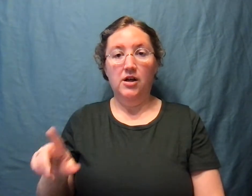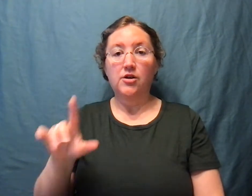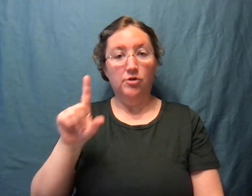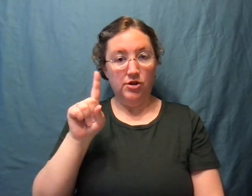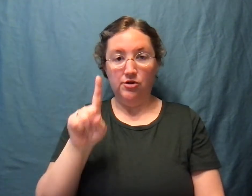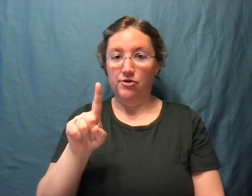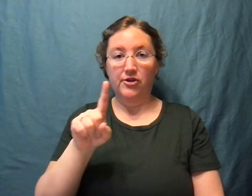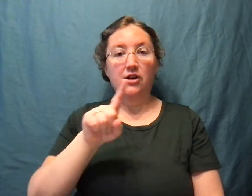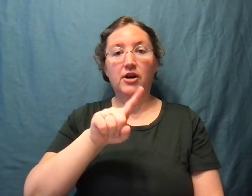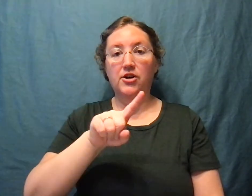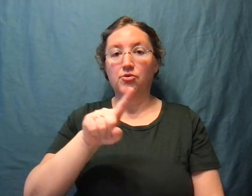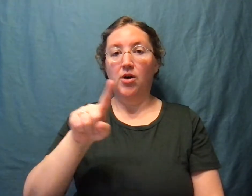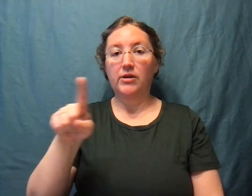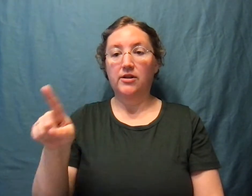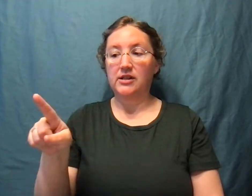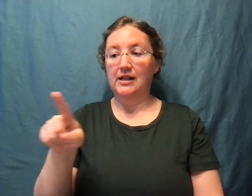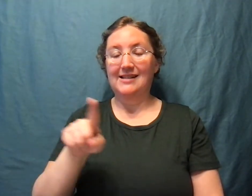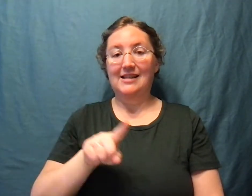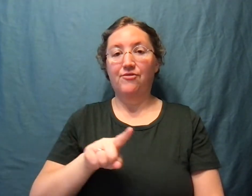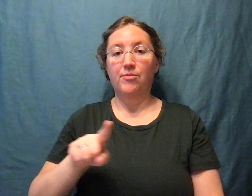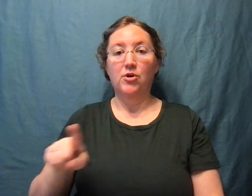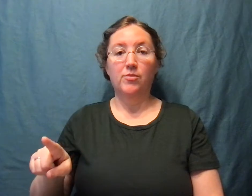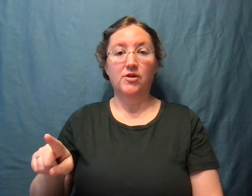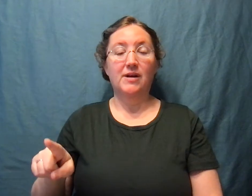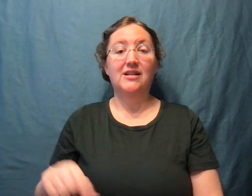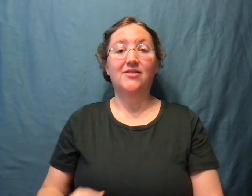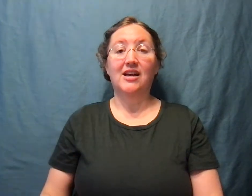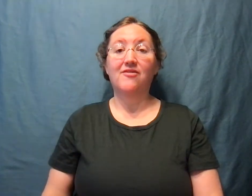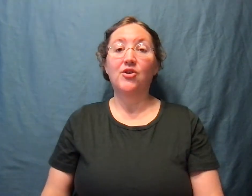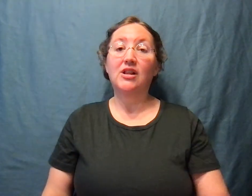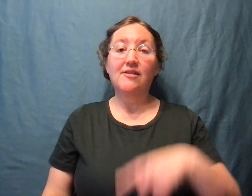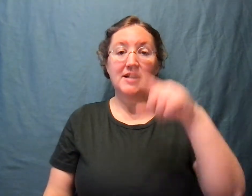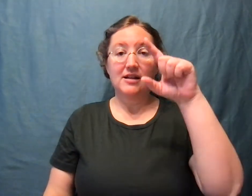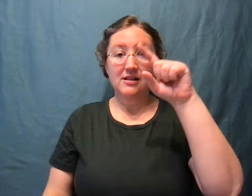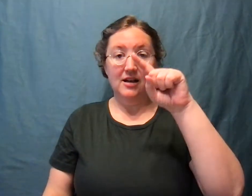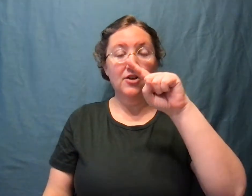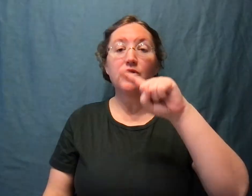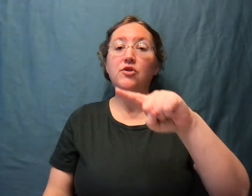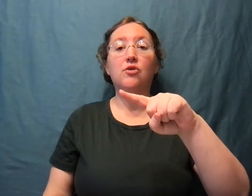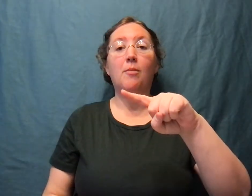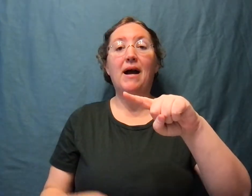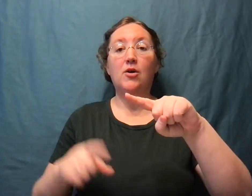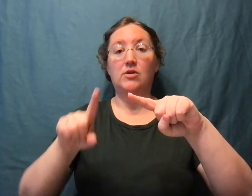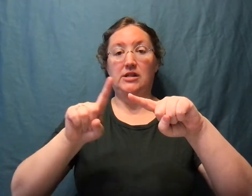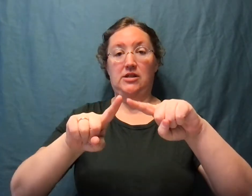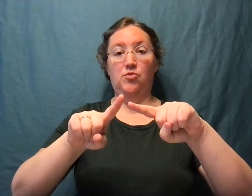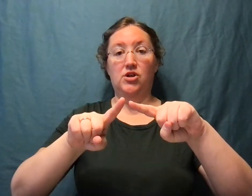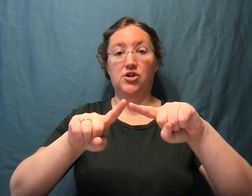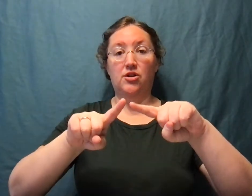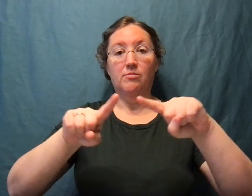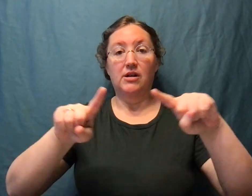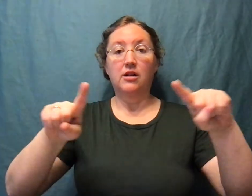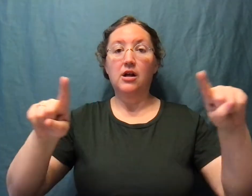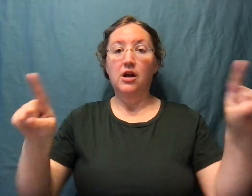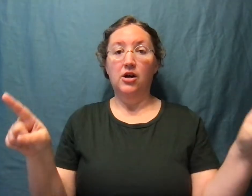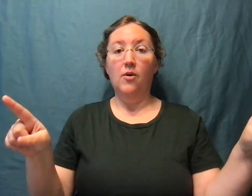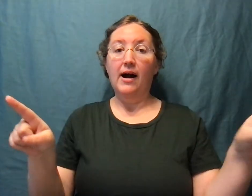You just use your finger and draw what looks like a Z from your perspective. Again, if you're a left-handed signer, you have to draw a backwards Z. So we're going to start in the middle, go